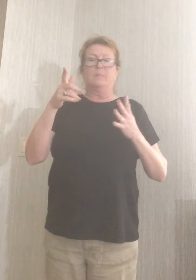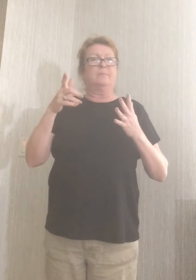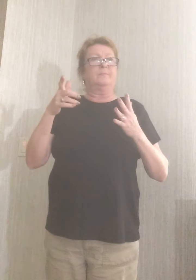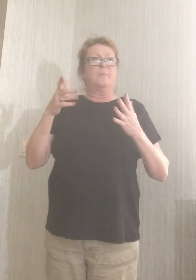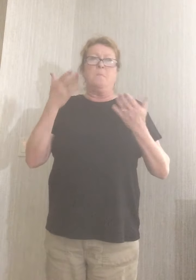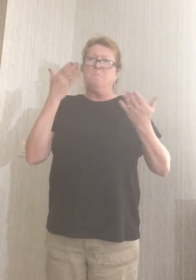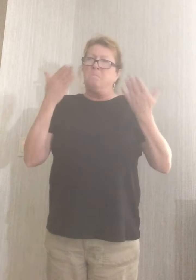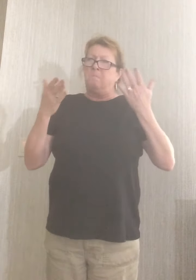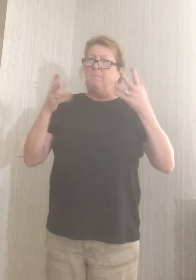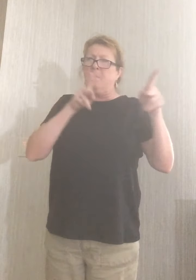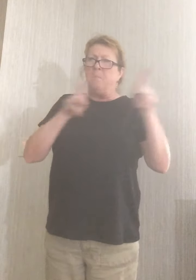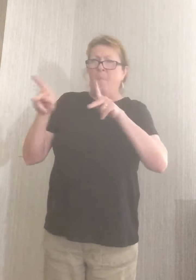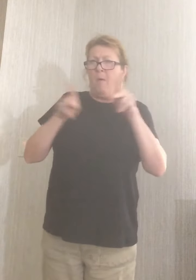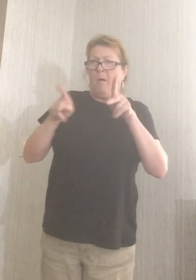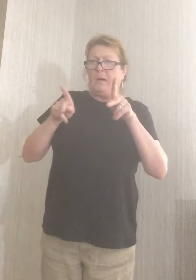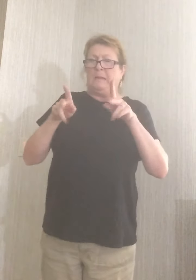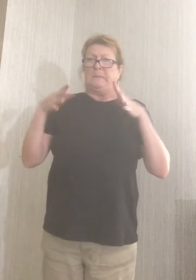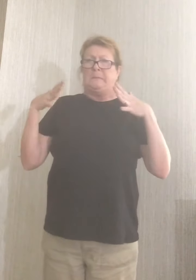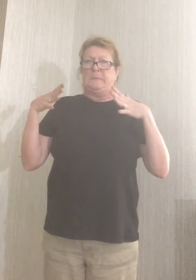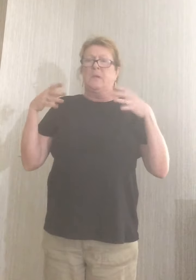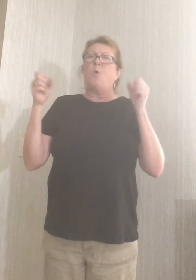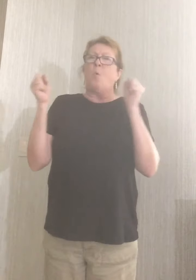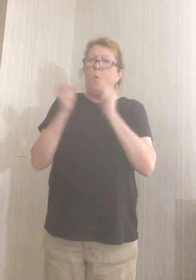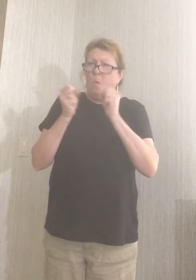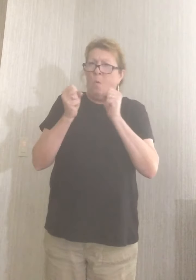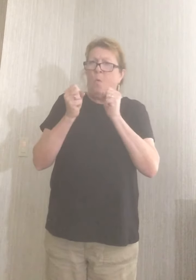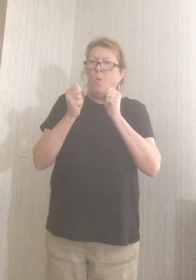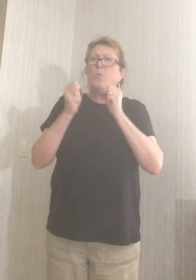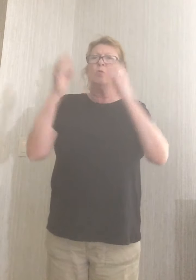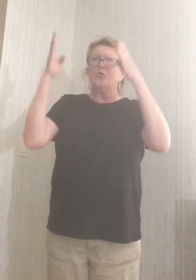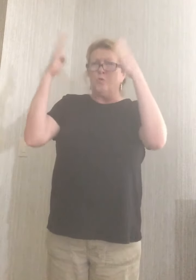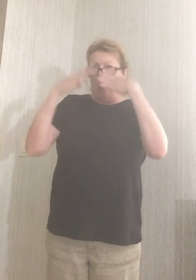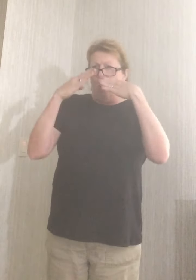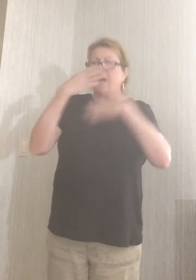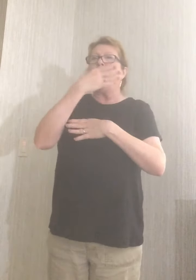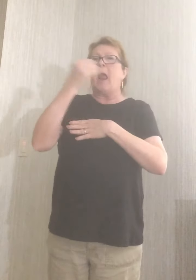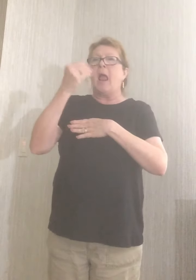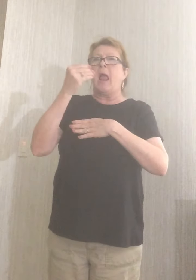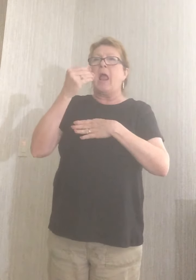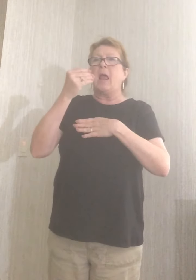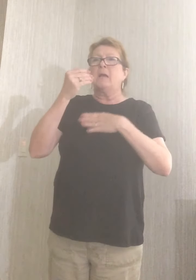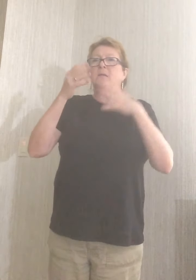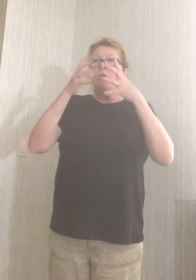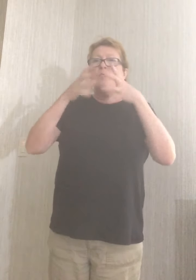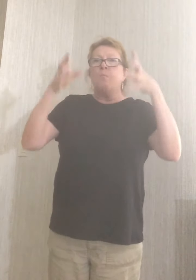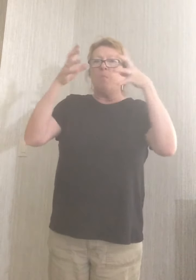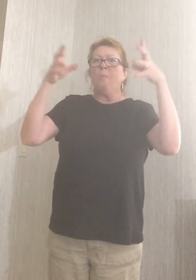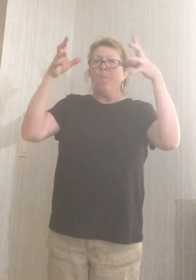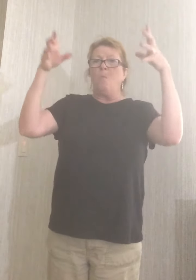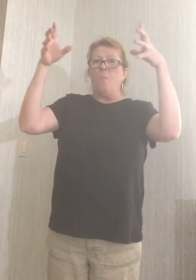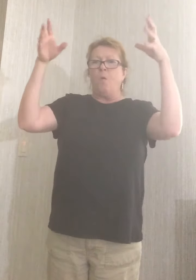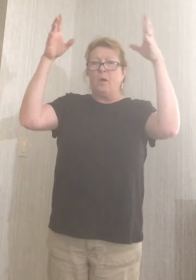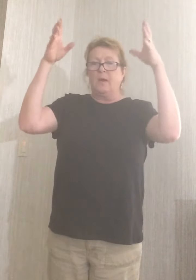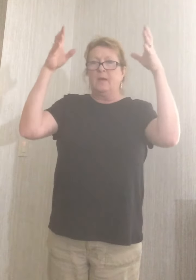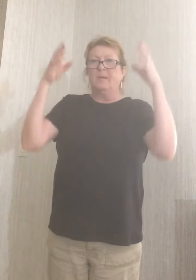Cold, dark, and probably smoky. It could not have been very fancy